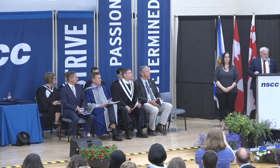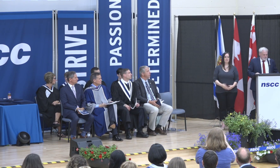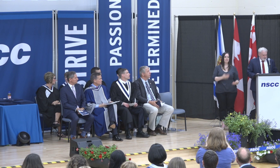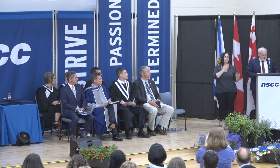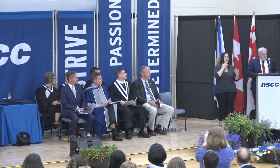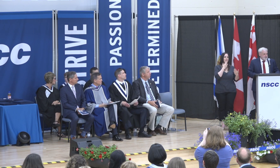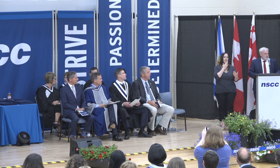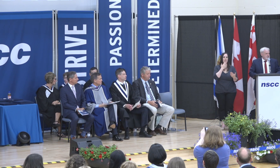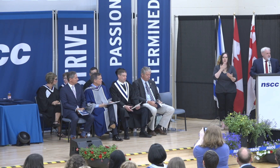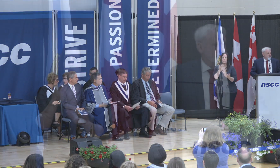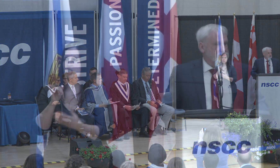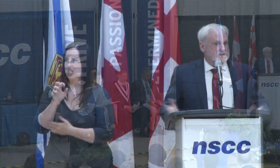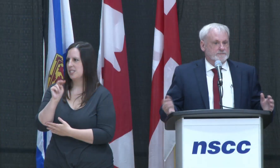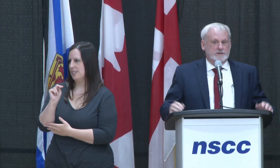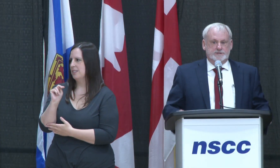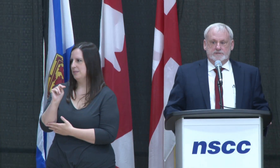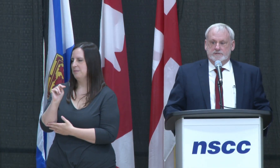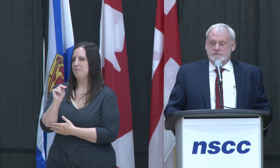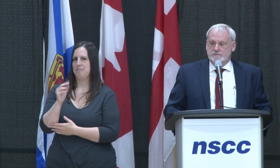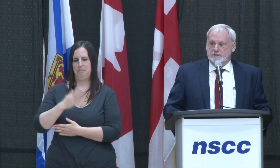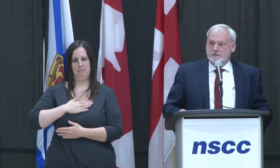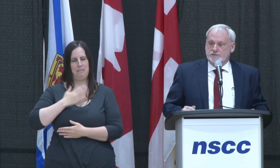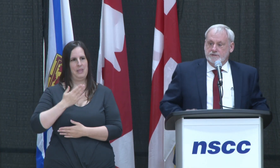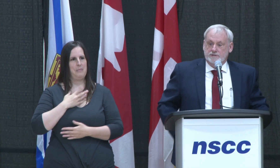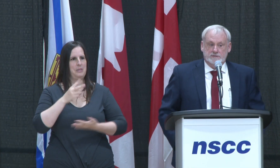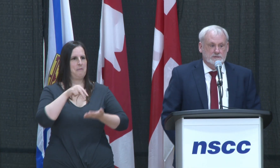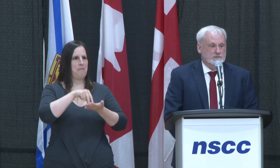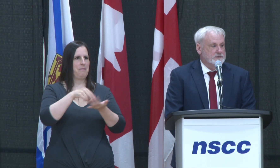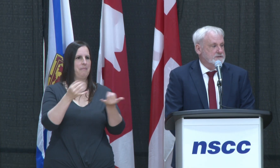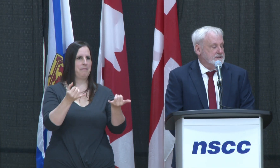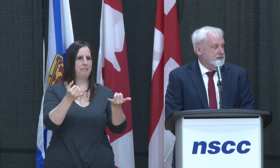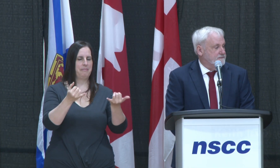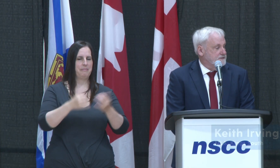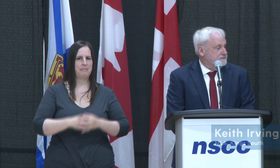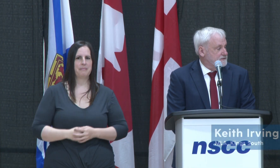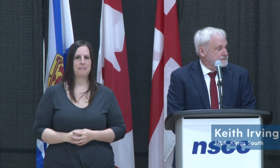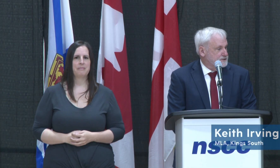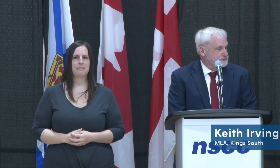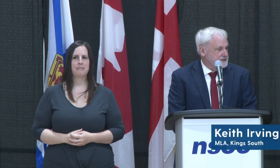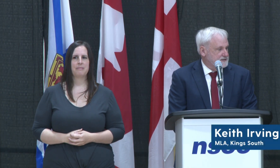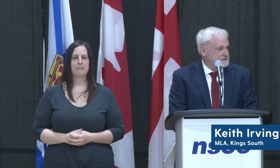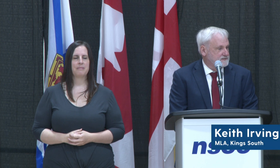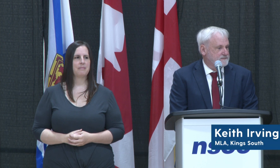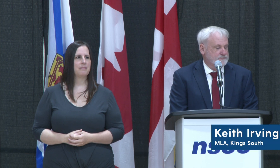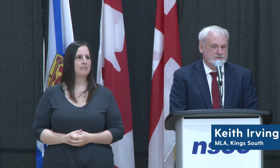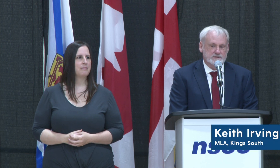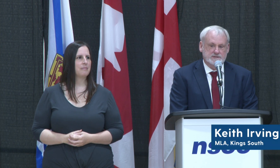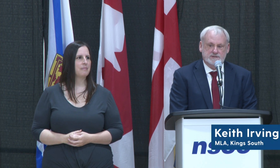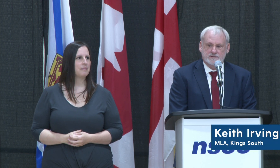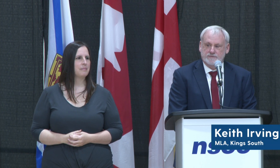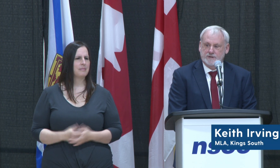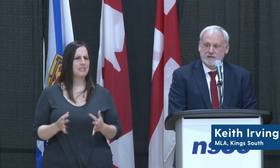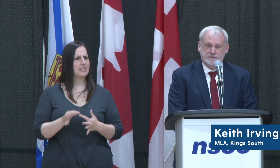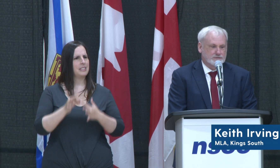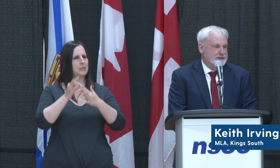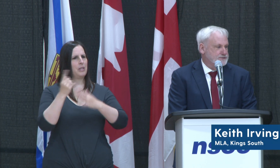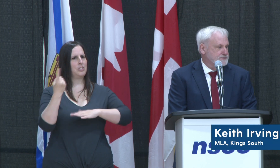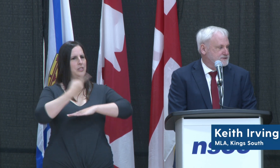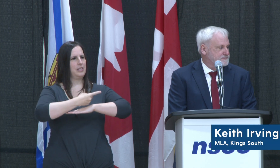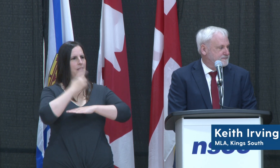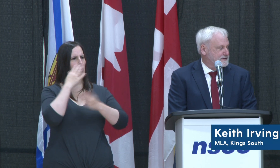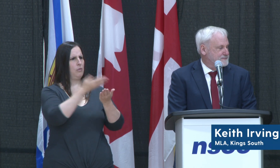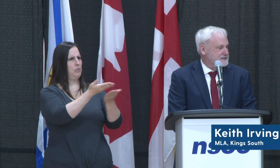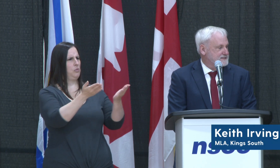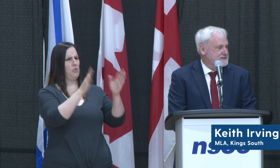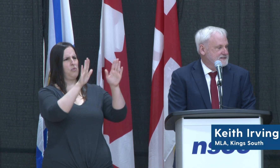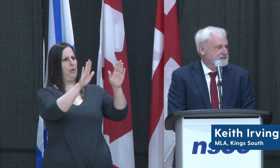Thank you very much, Jason, and it's a pleasure to join you here today for this very special day for these remarkable